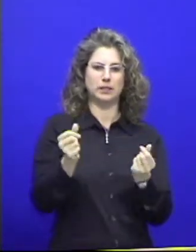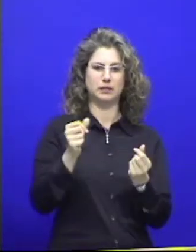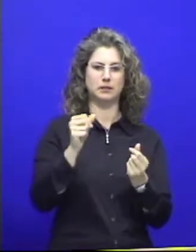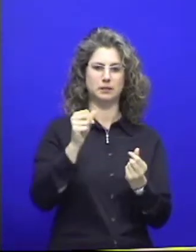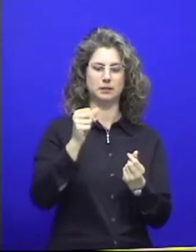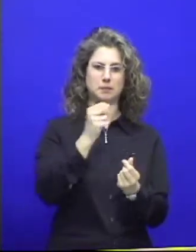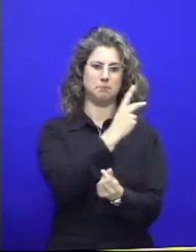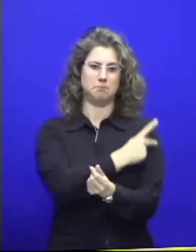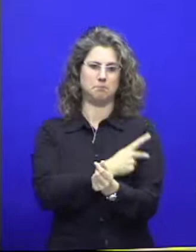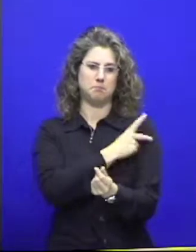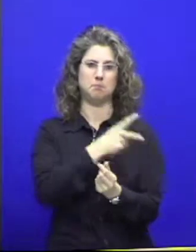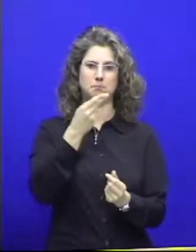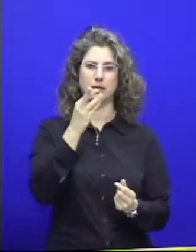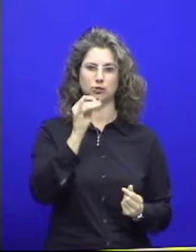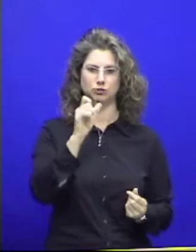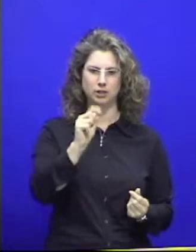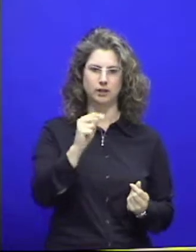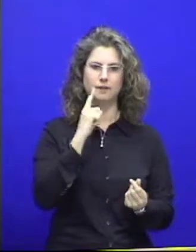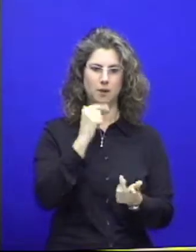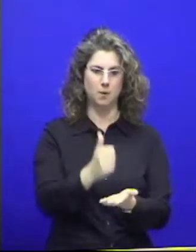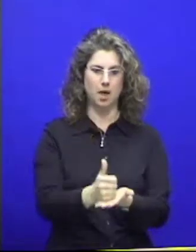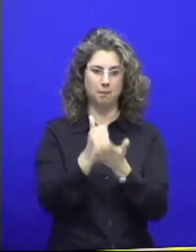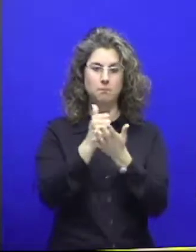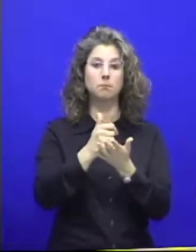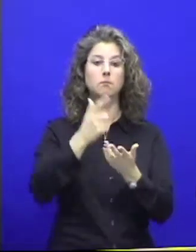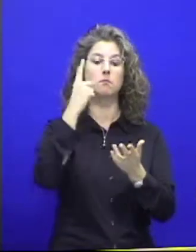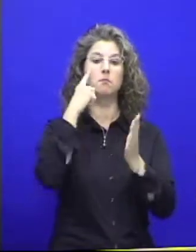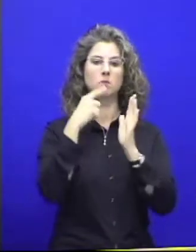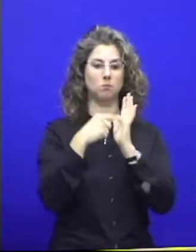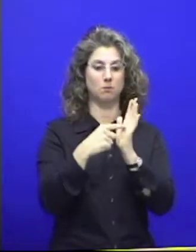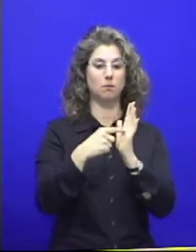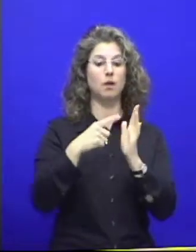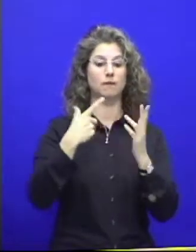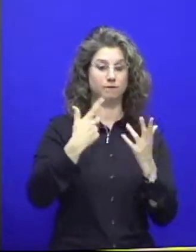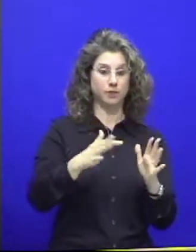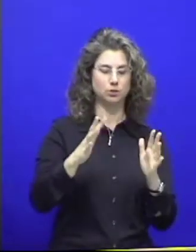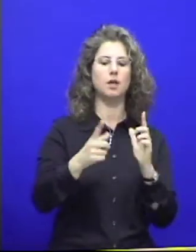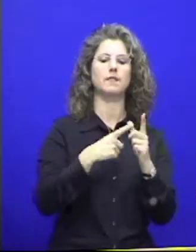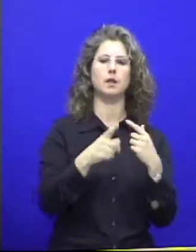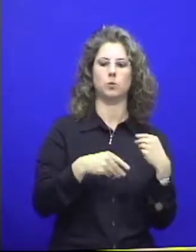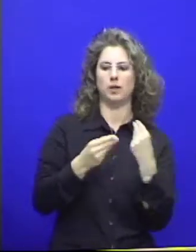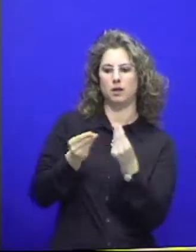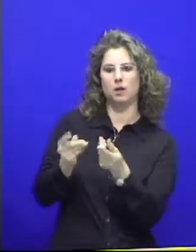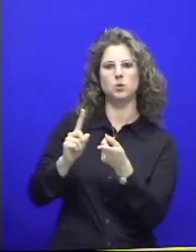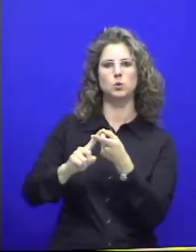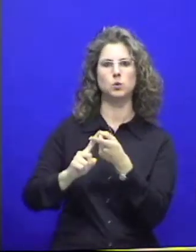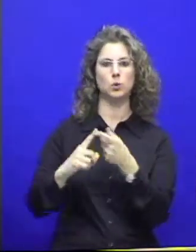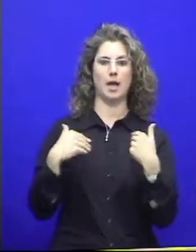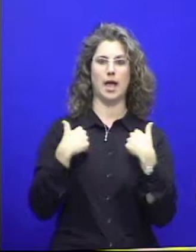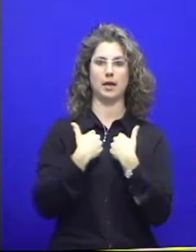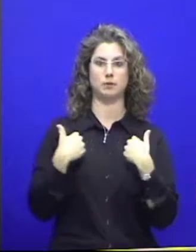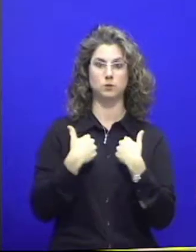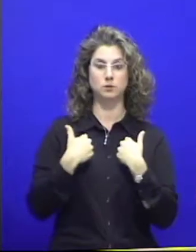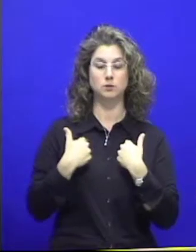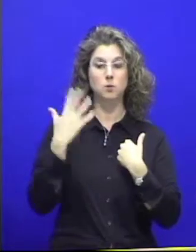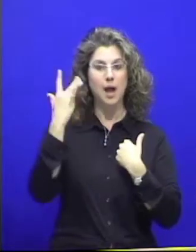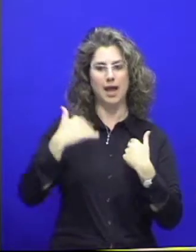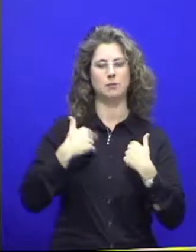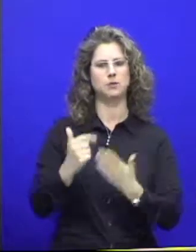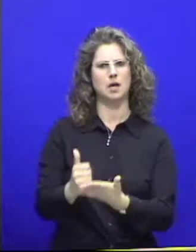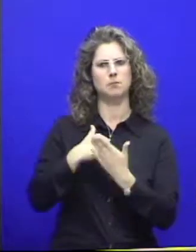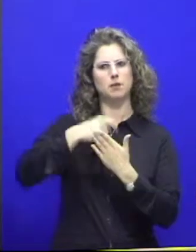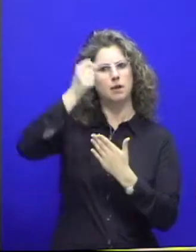ready to put it into an animal model. So animals get similar diseases to humans. And the discoveries that we develop